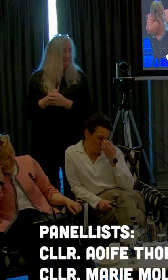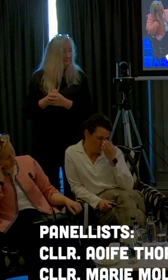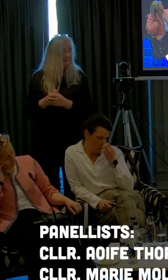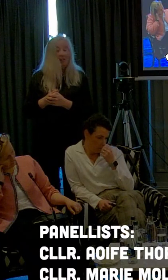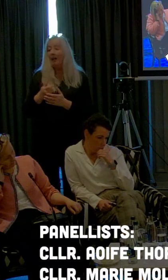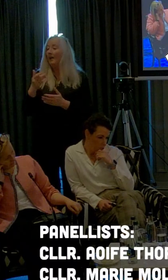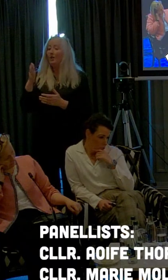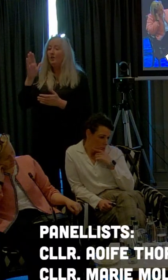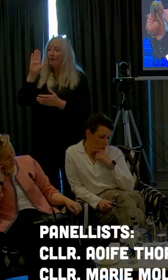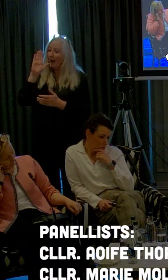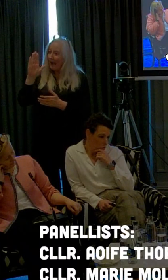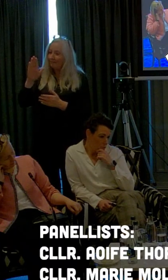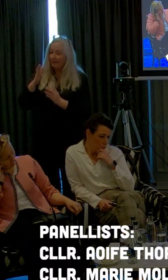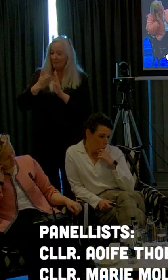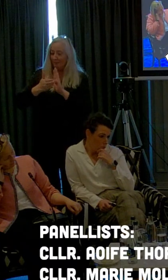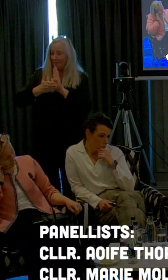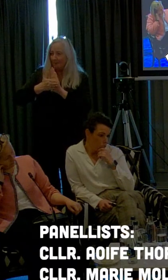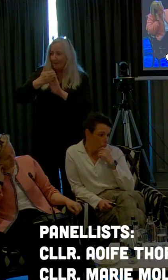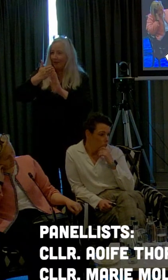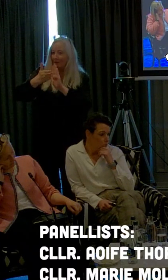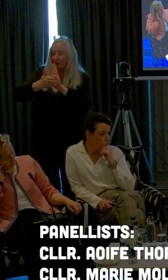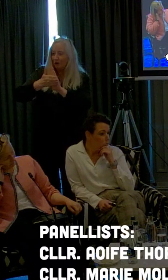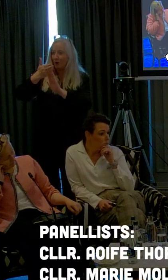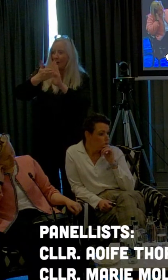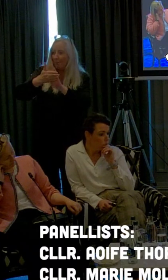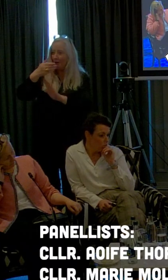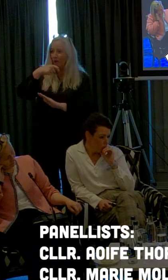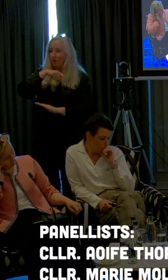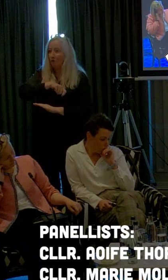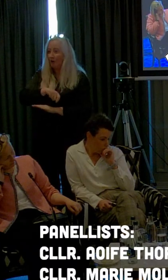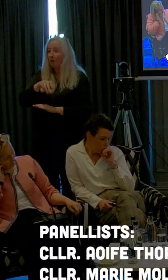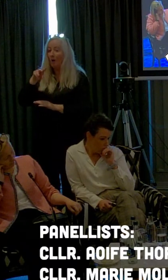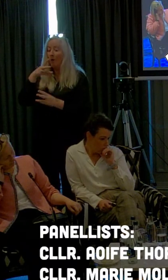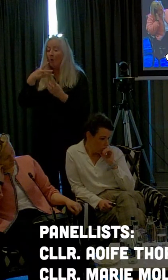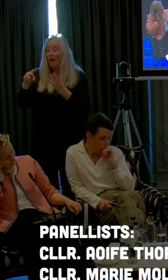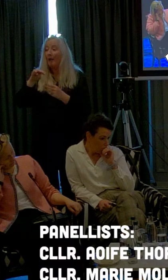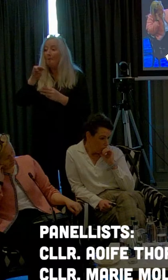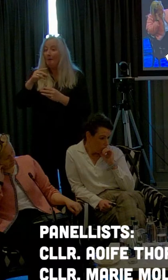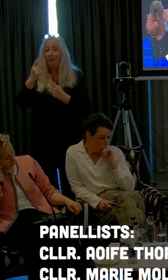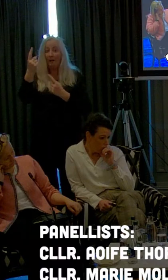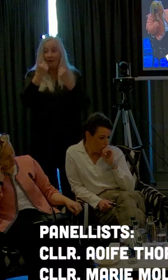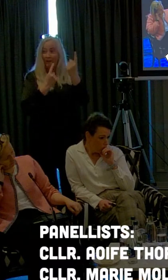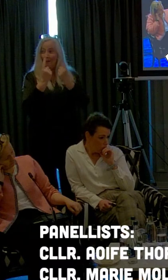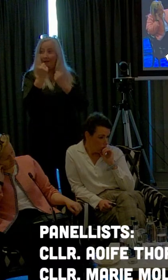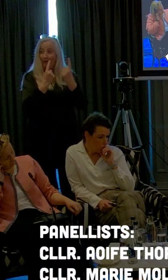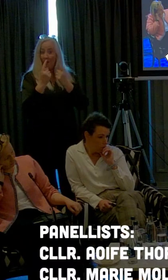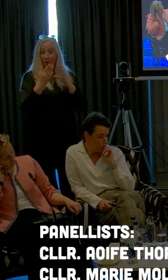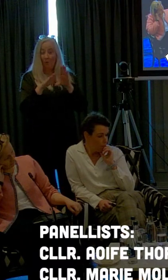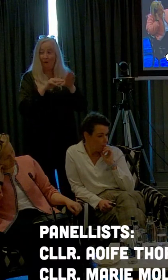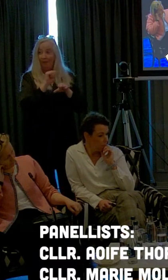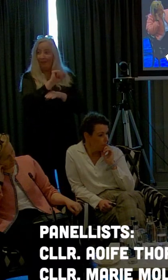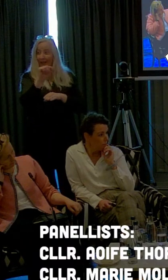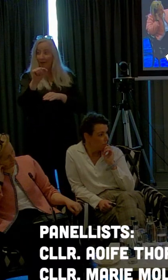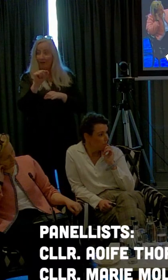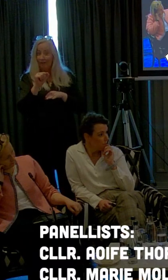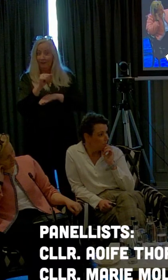up the trust. The people that come to you with those issues need to know that